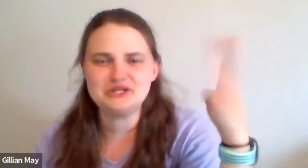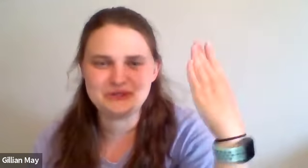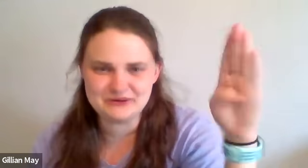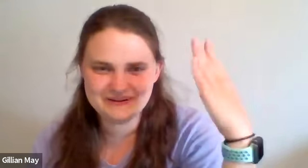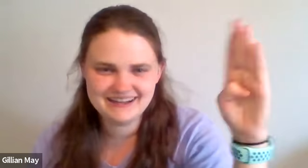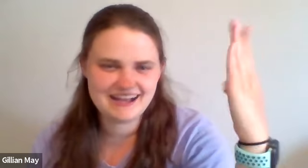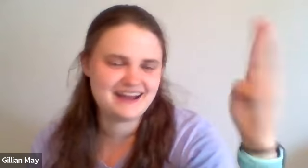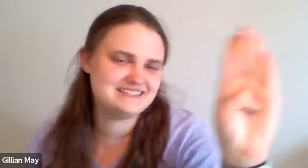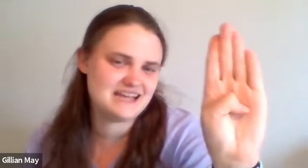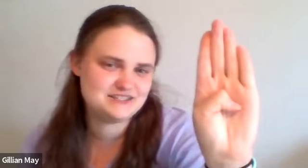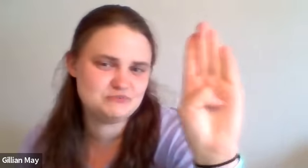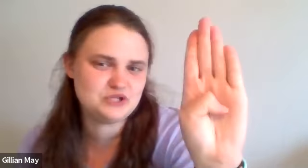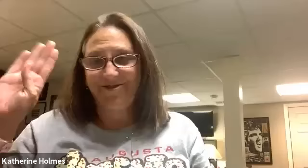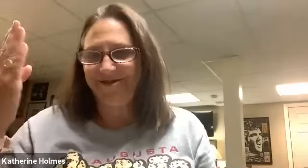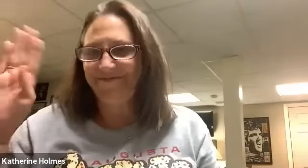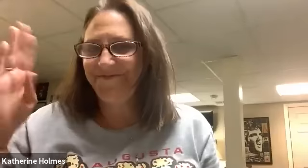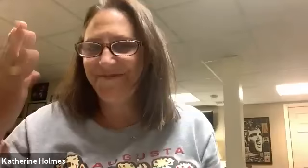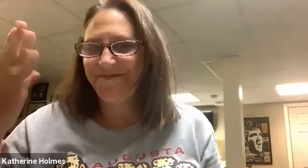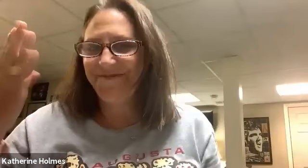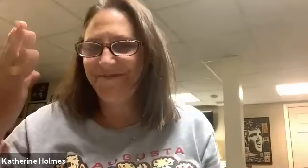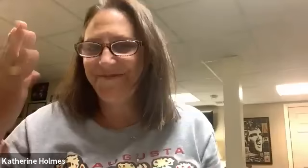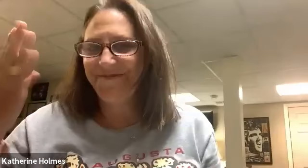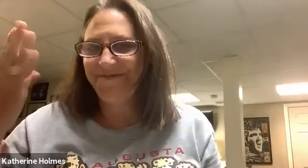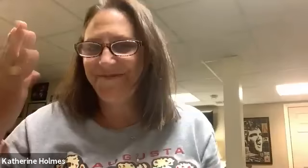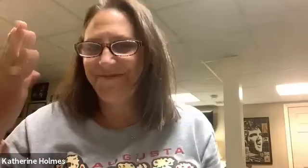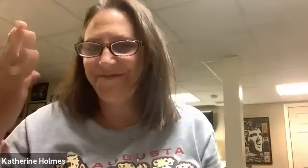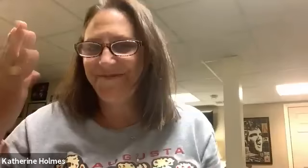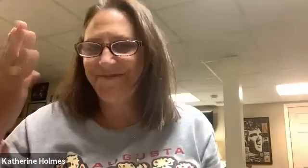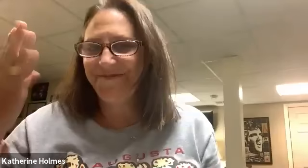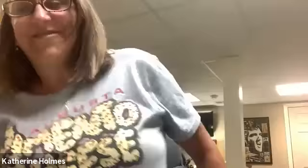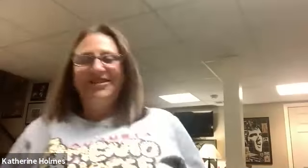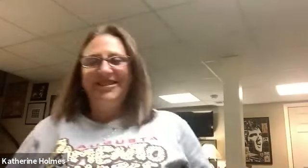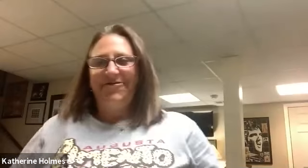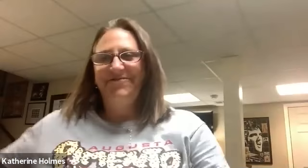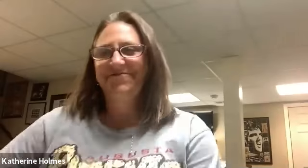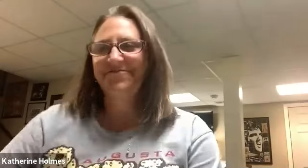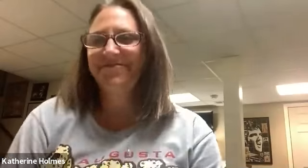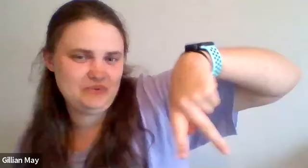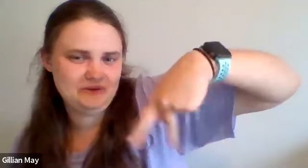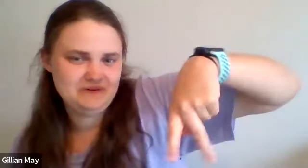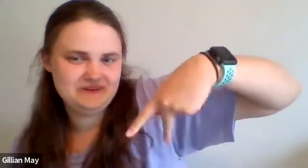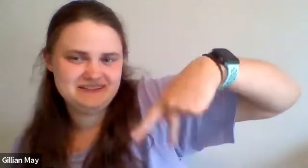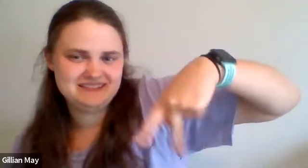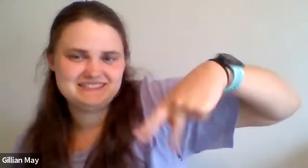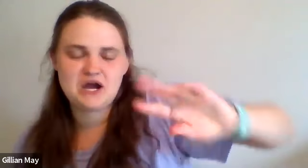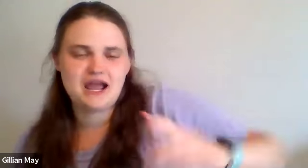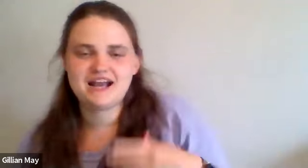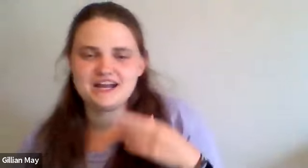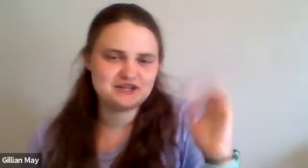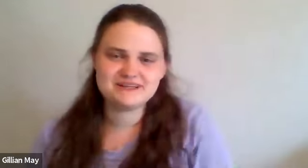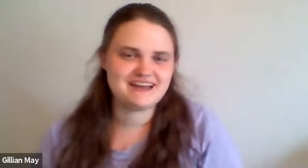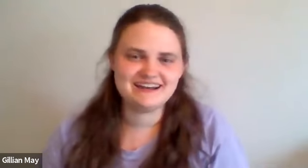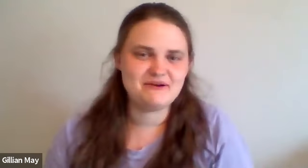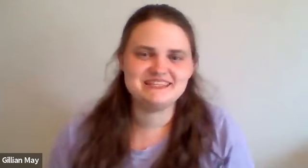blue. I got excited. So it was B, yeah. So blue. Look at But Teddy. I said It's impressive. Sorry, I got Purple, so okay. excited. I was like,